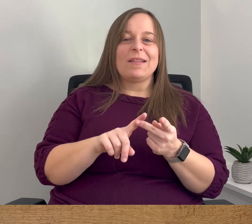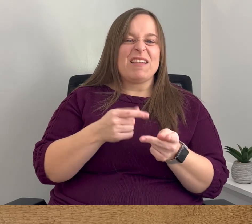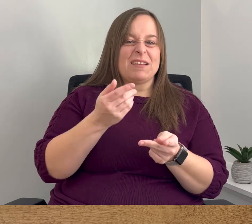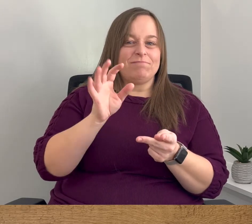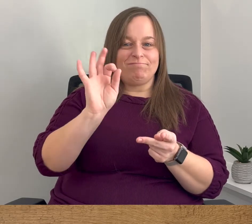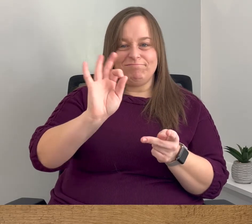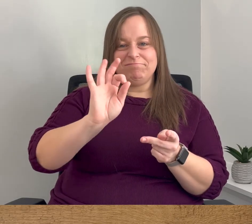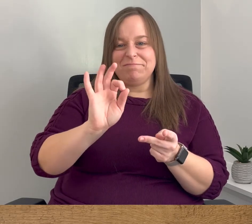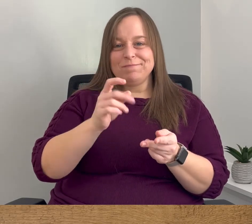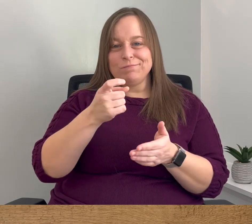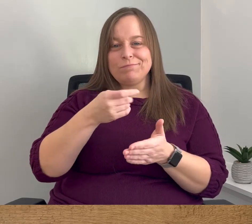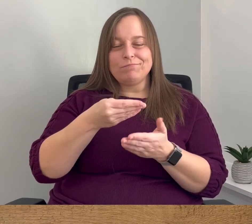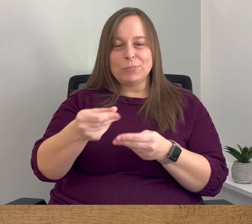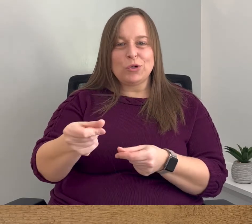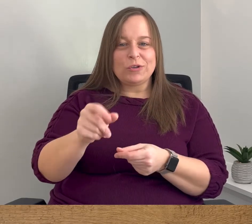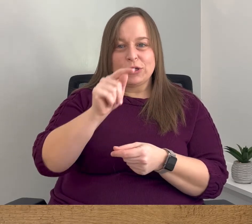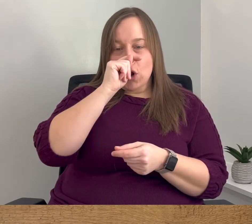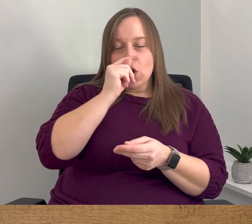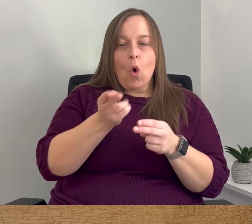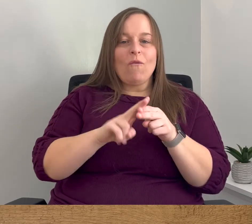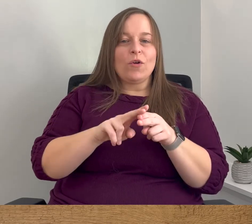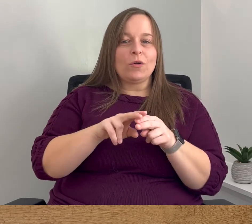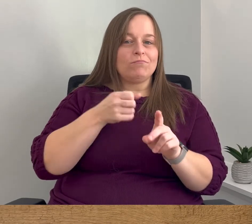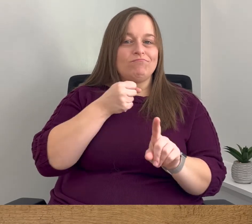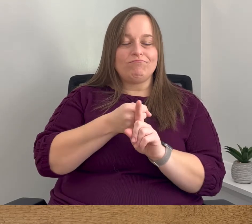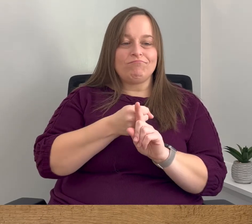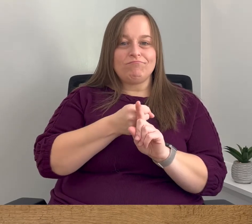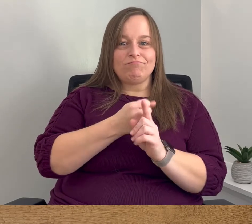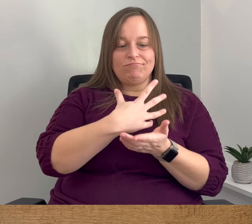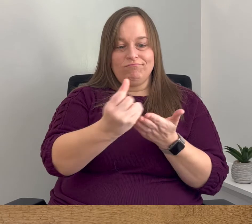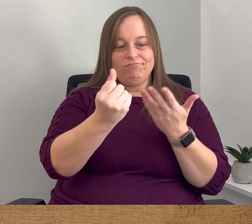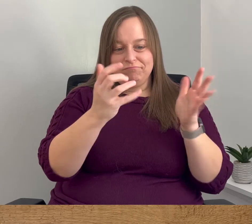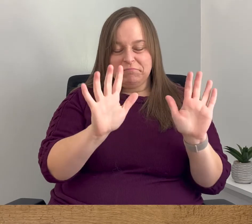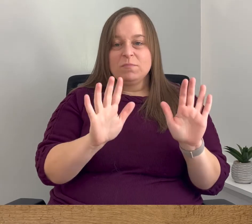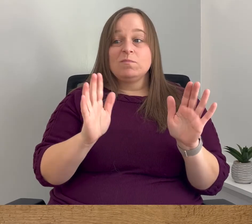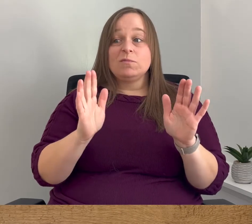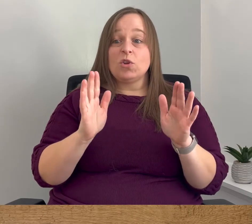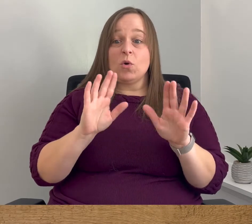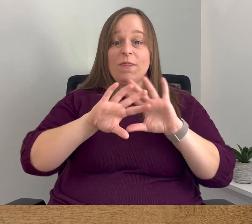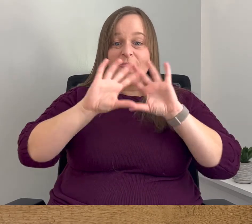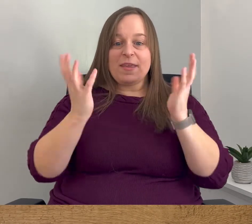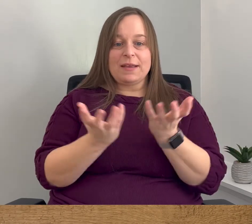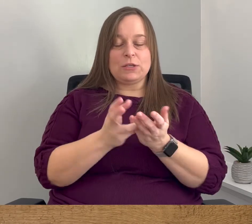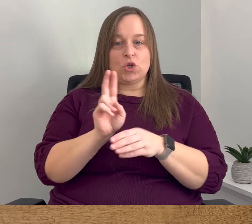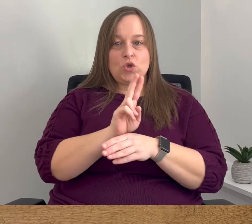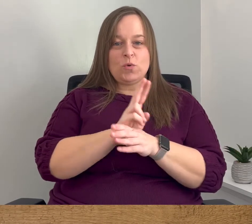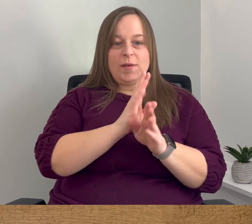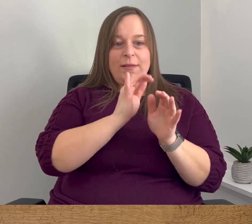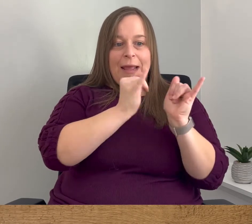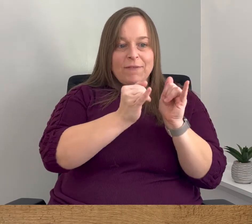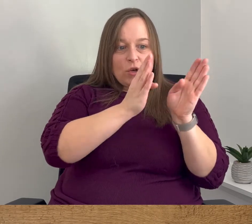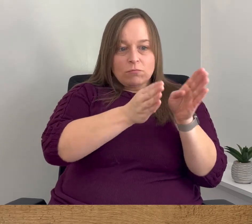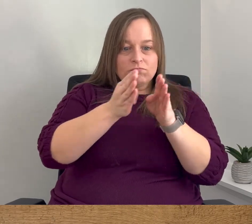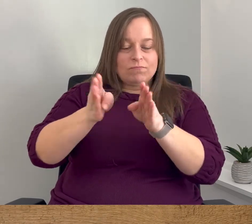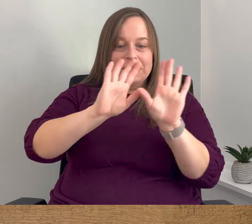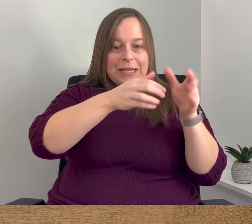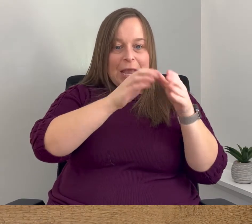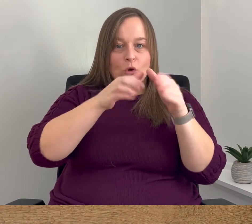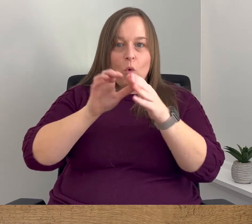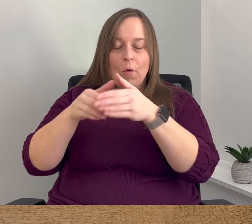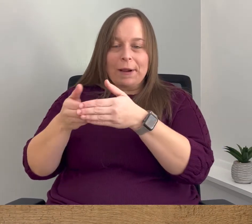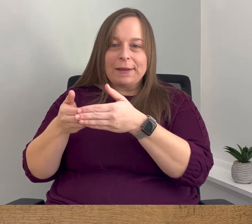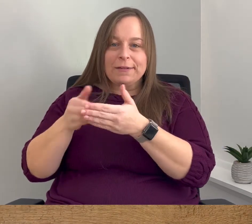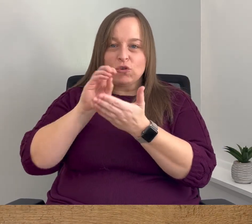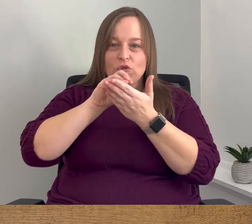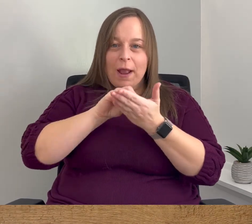then a little purchase at Target I made. So we're technically over. We've hit our allotted amount. So I like to use these individual